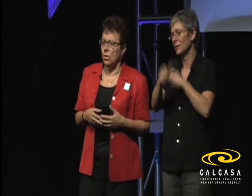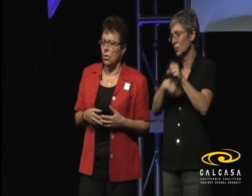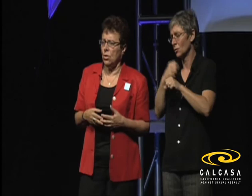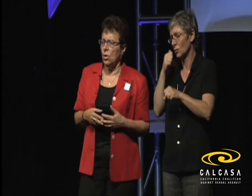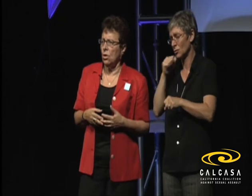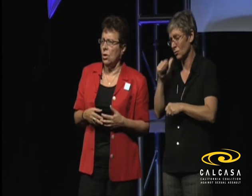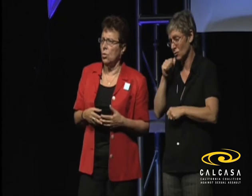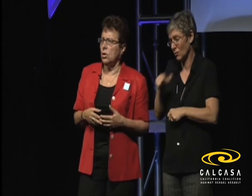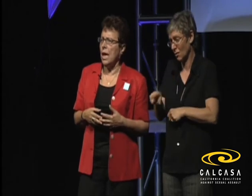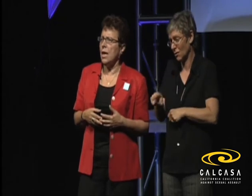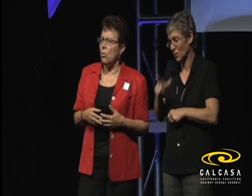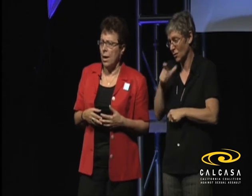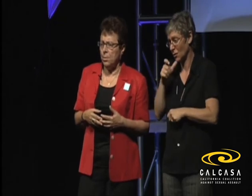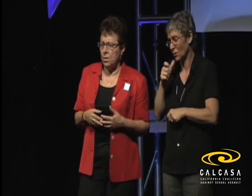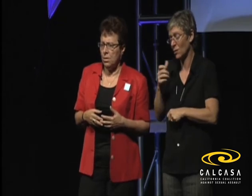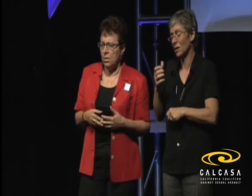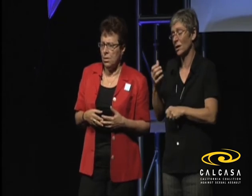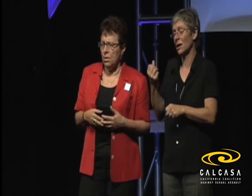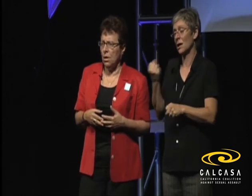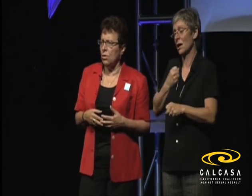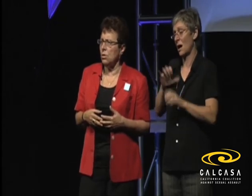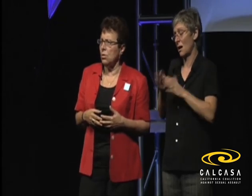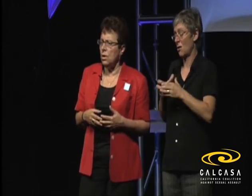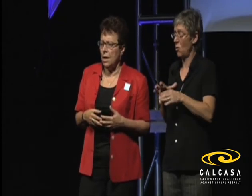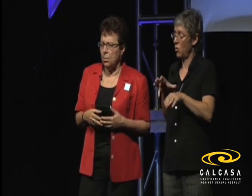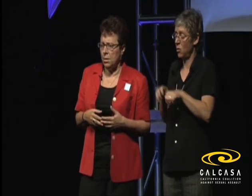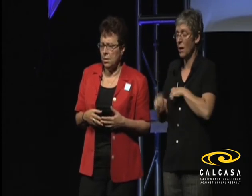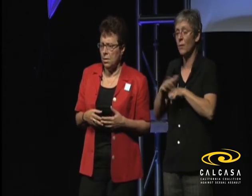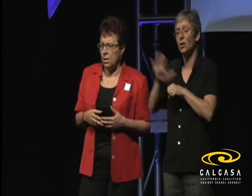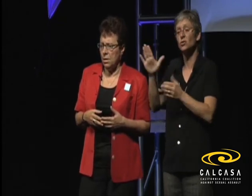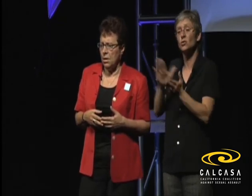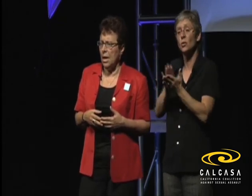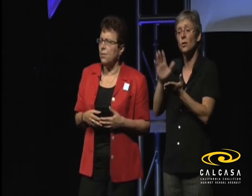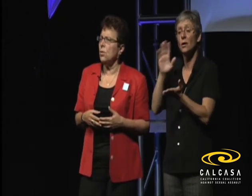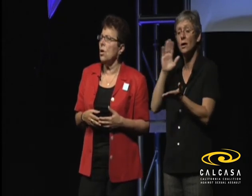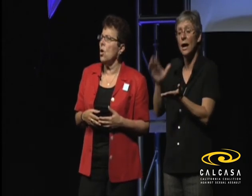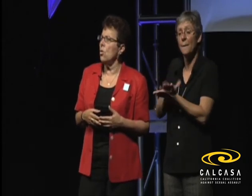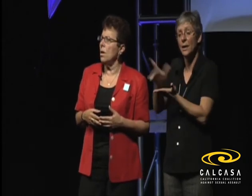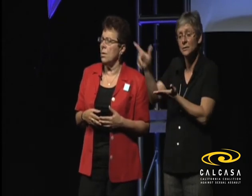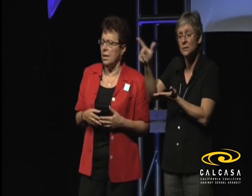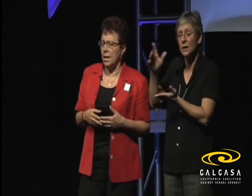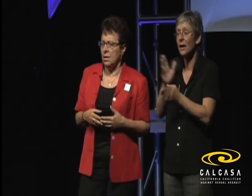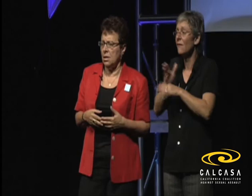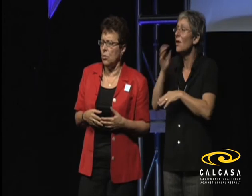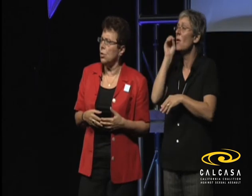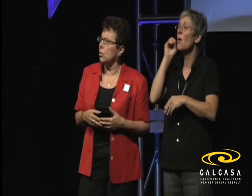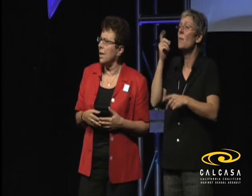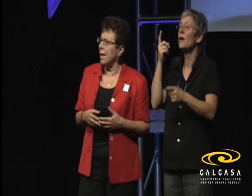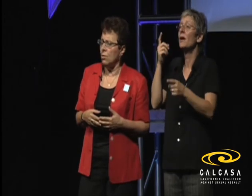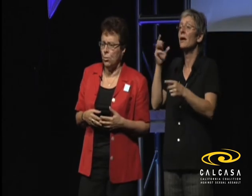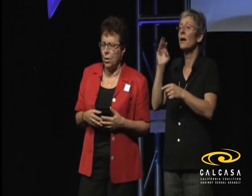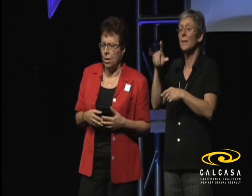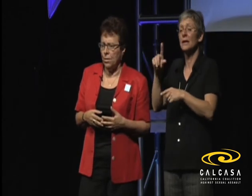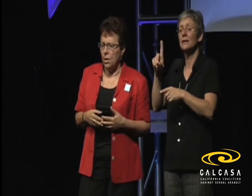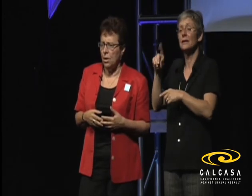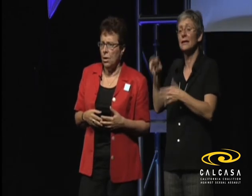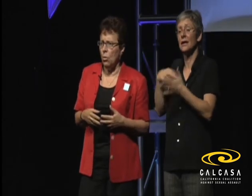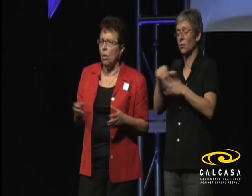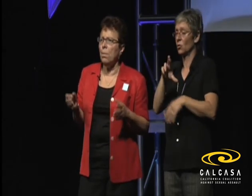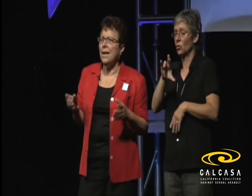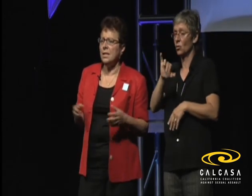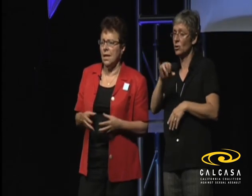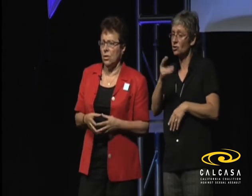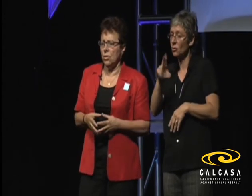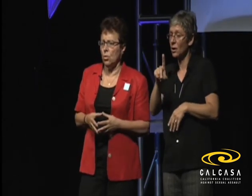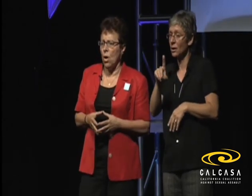15-year-old girl who was gang raped on her school campus after a homecoming dance in Richmond, California,